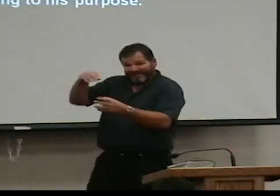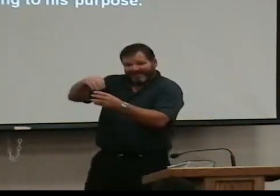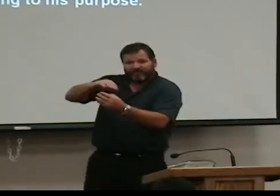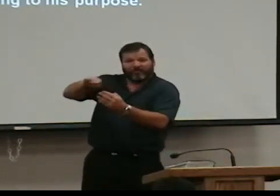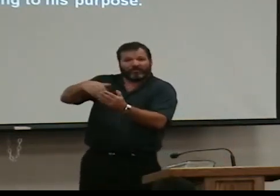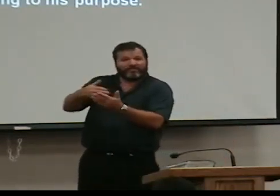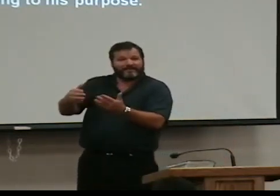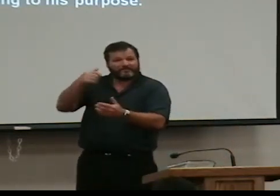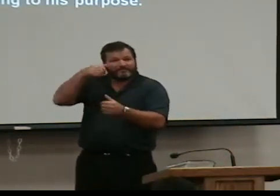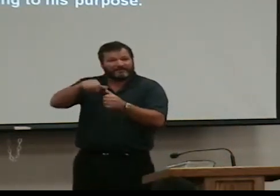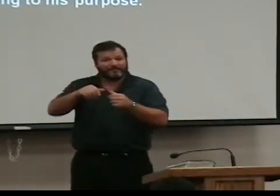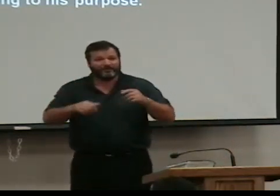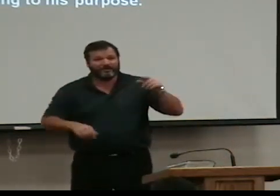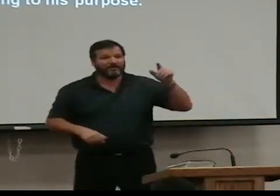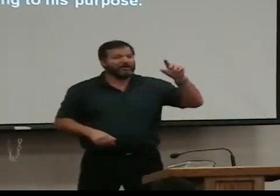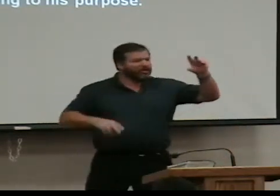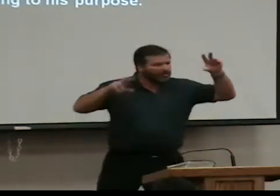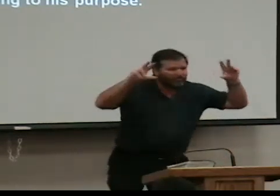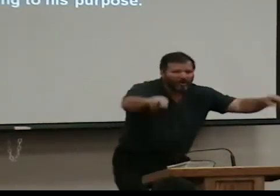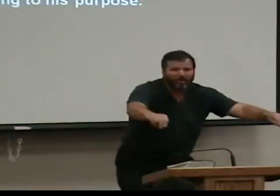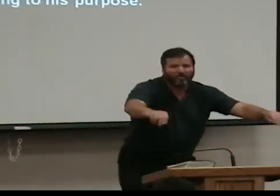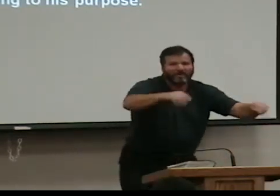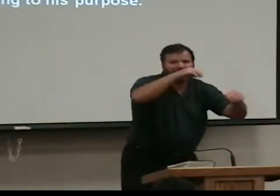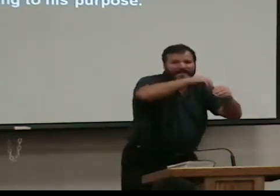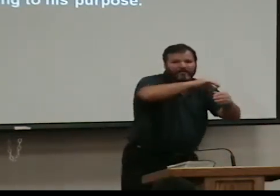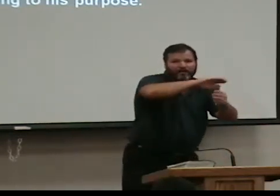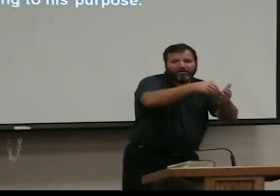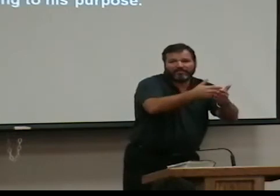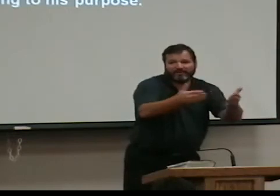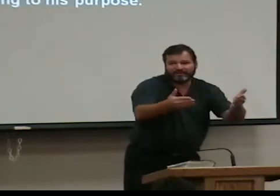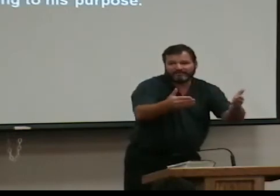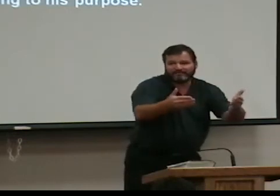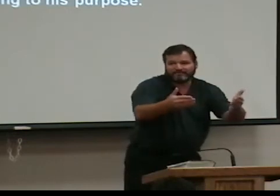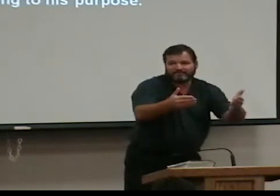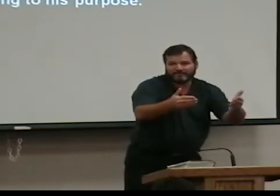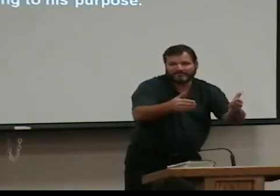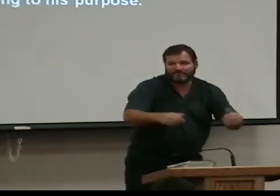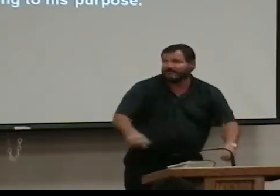Seven, we know that in all things, in all things.